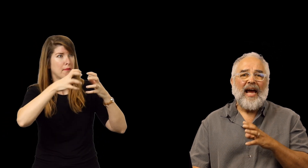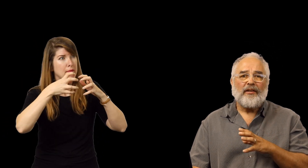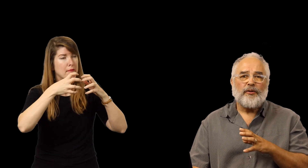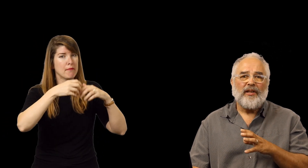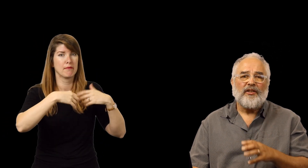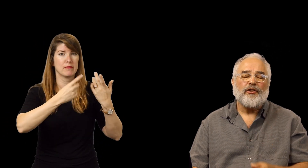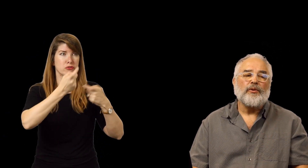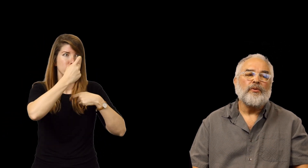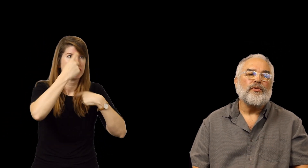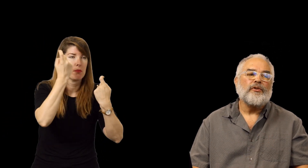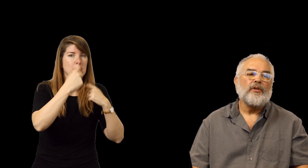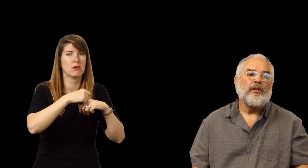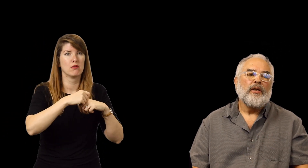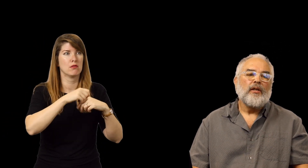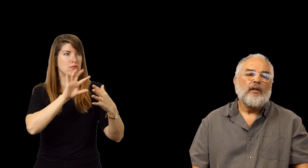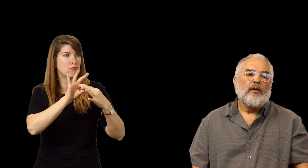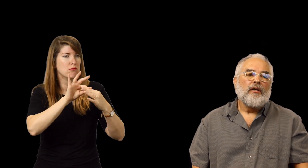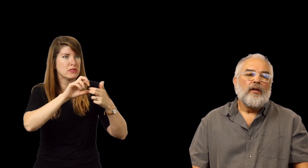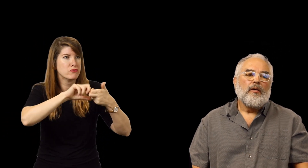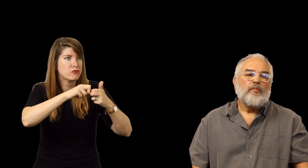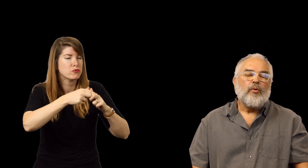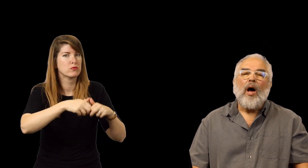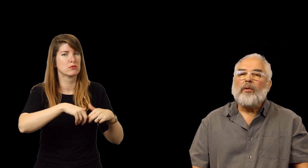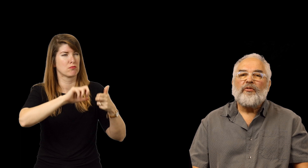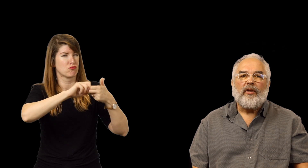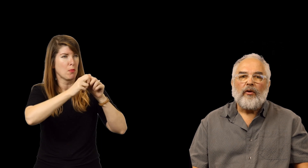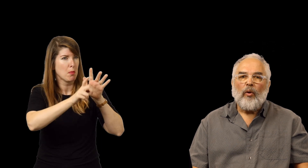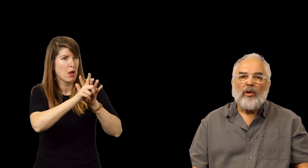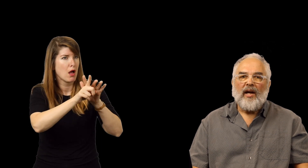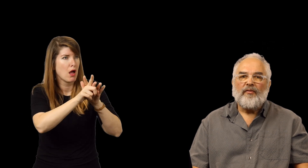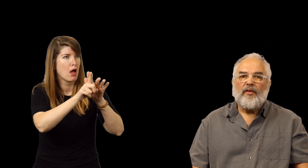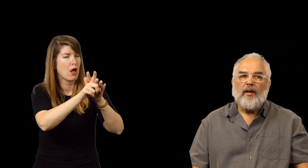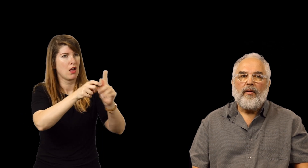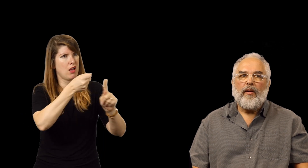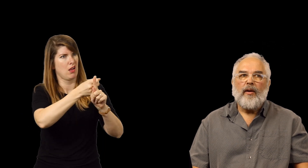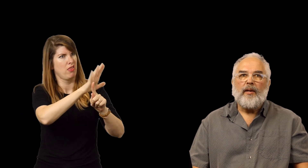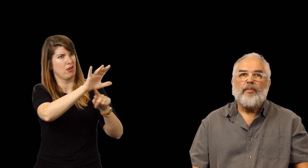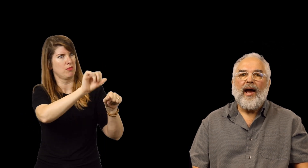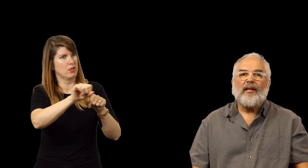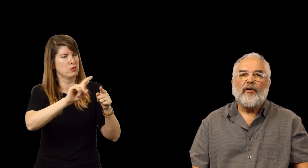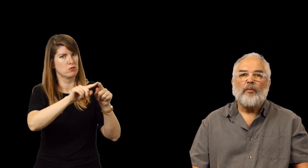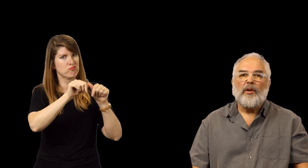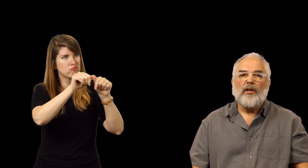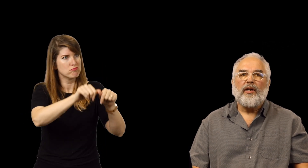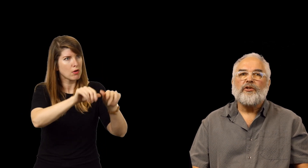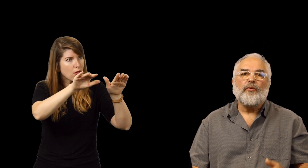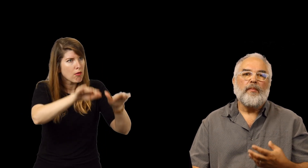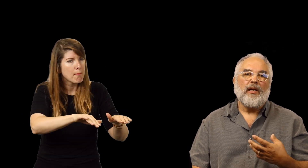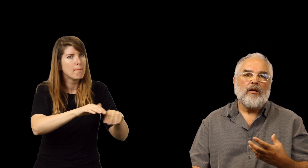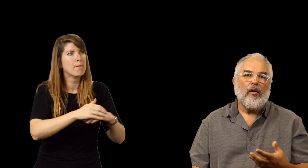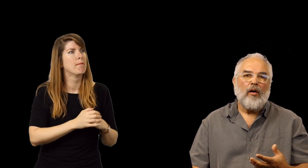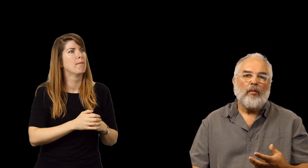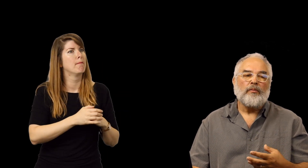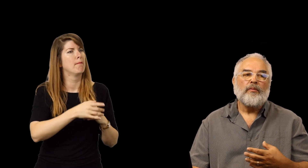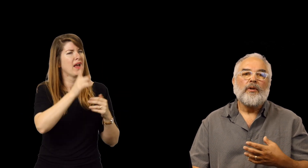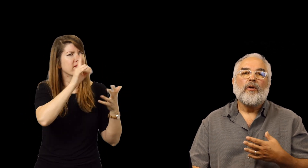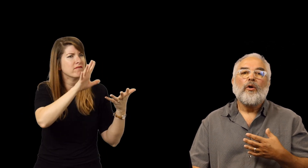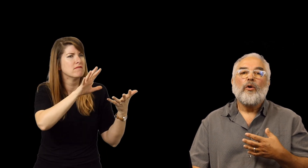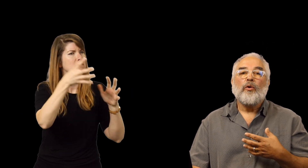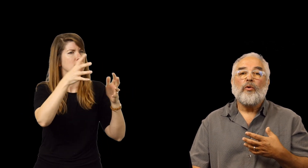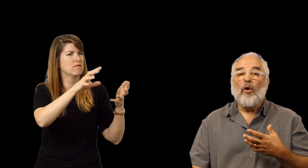addictions, attachment issues, problems in their own life that impact their ability to remain